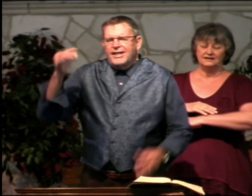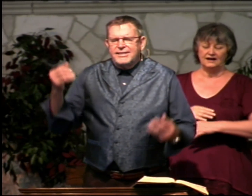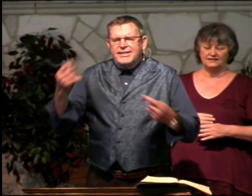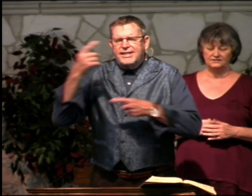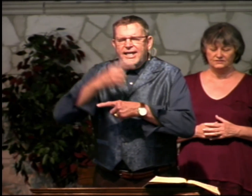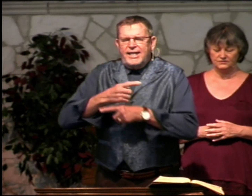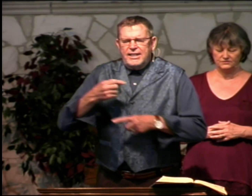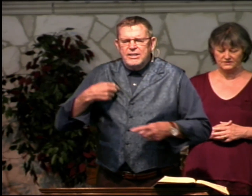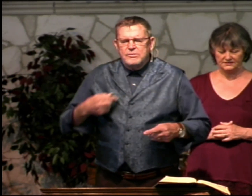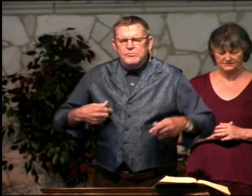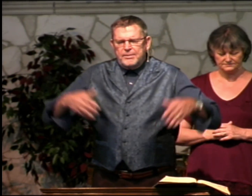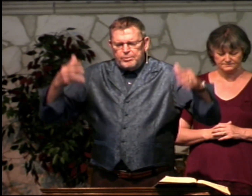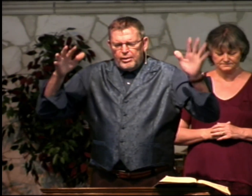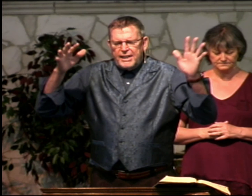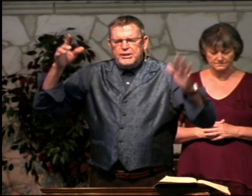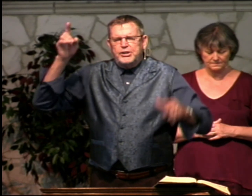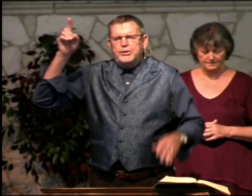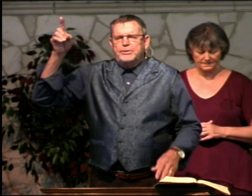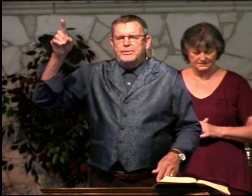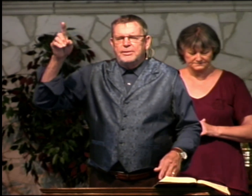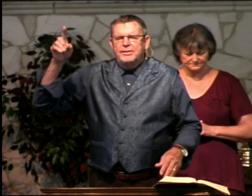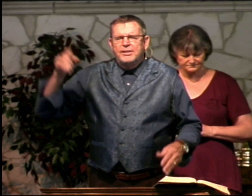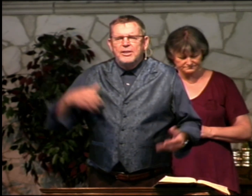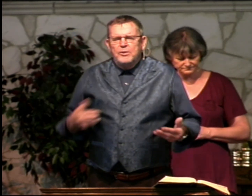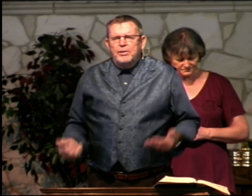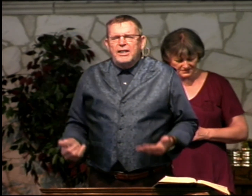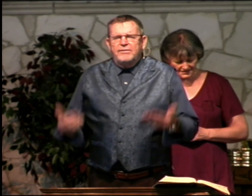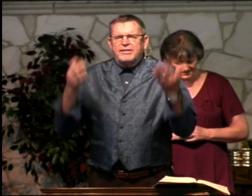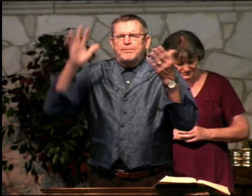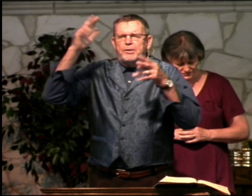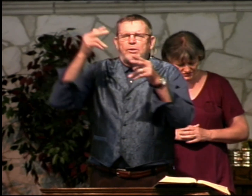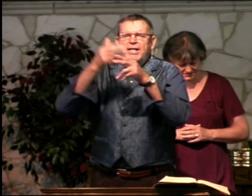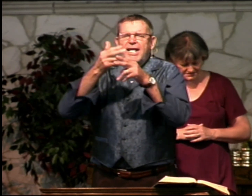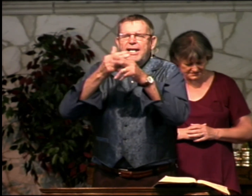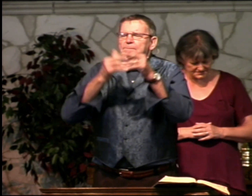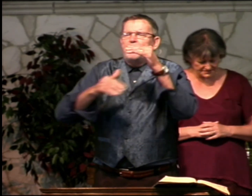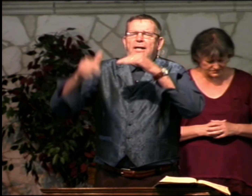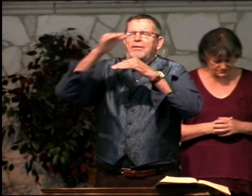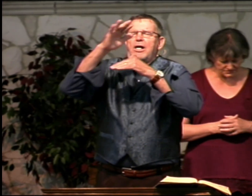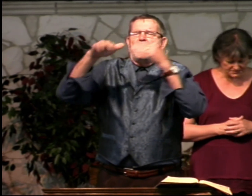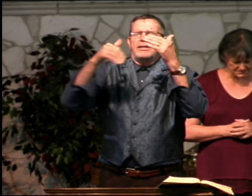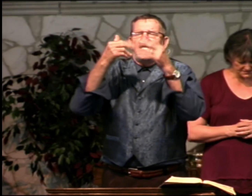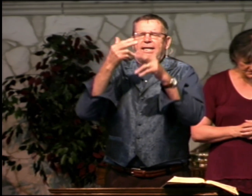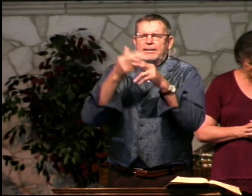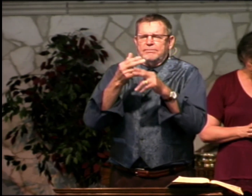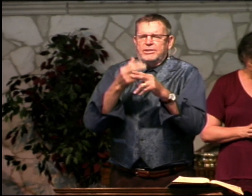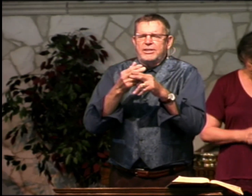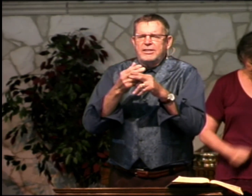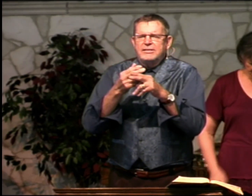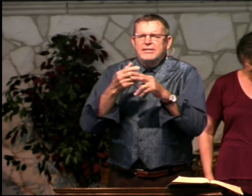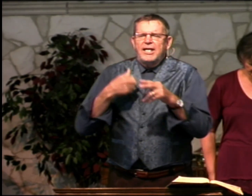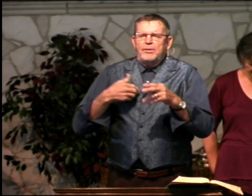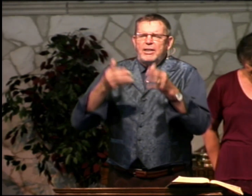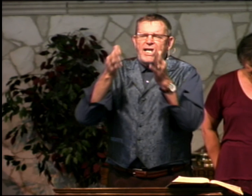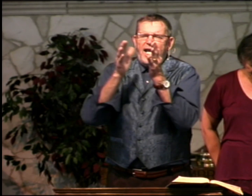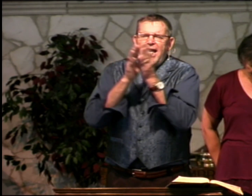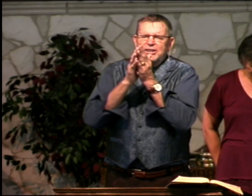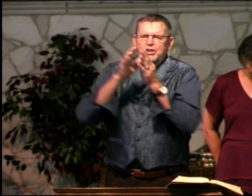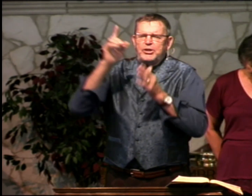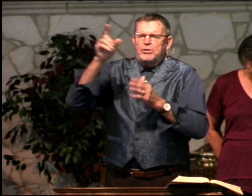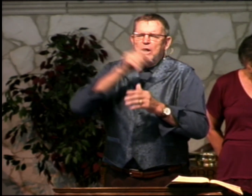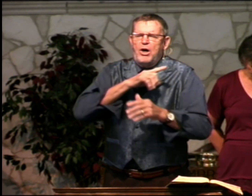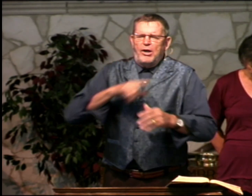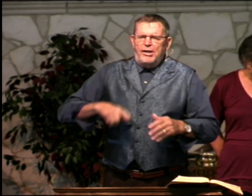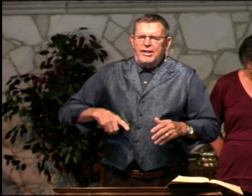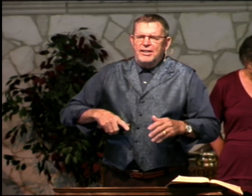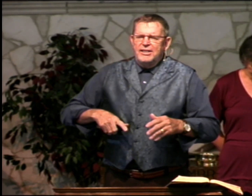Father God, today Hallelujah. We praise you. We lift up your Jesus, name above Jesus, all names. Jesus. And we ask